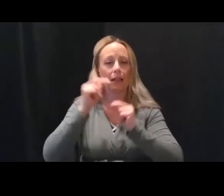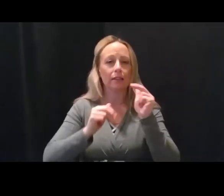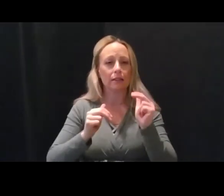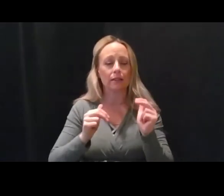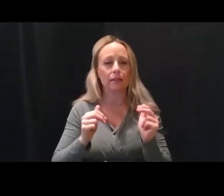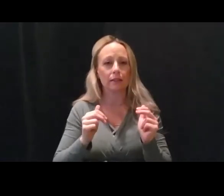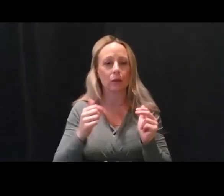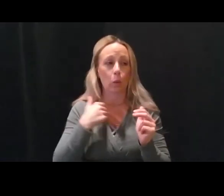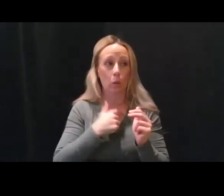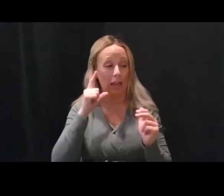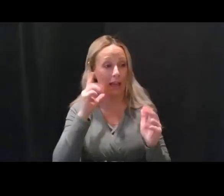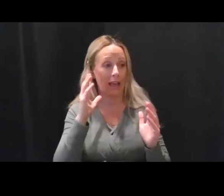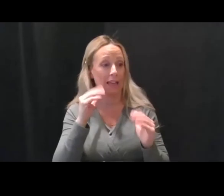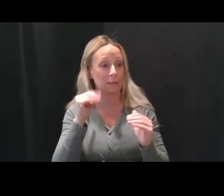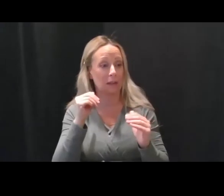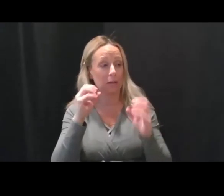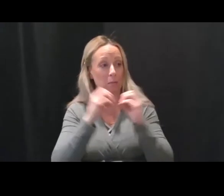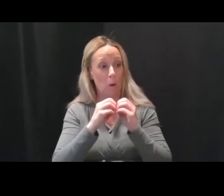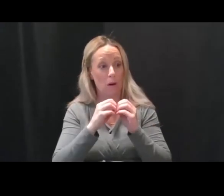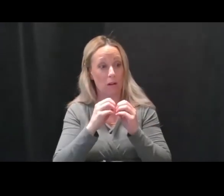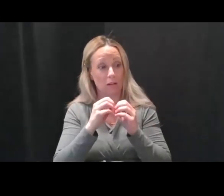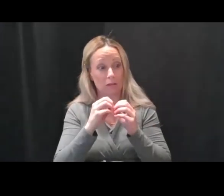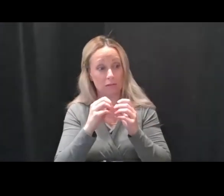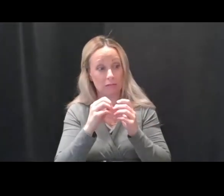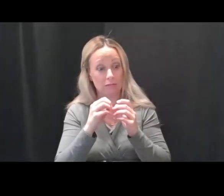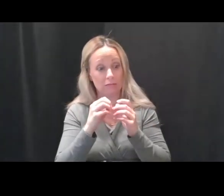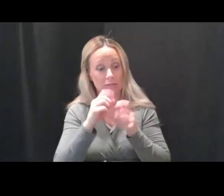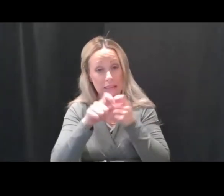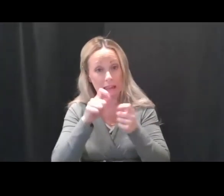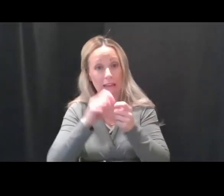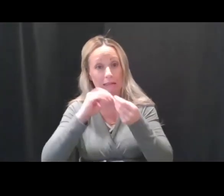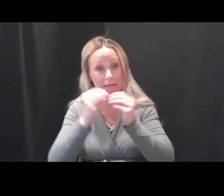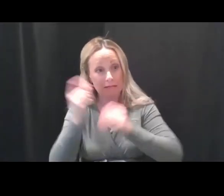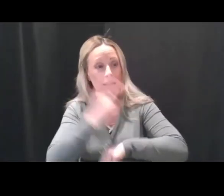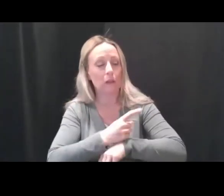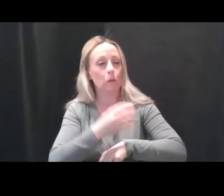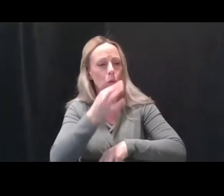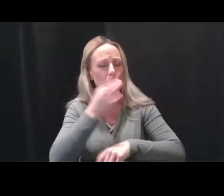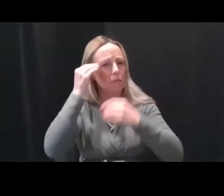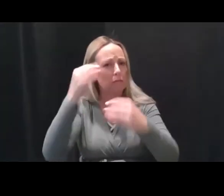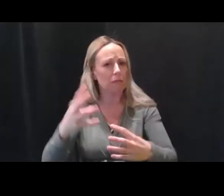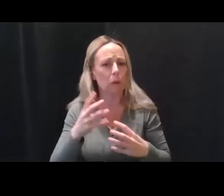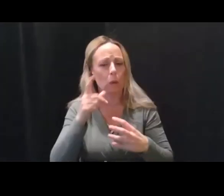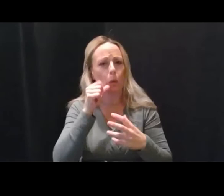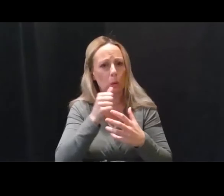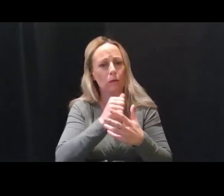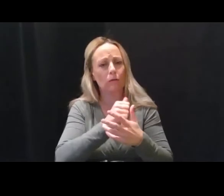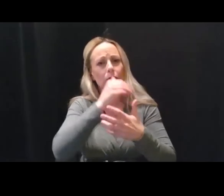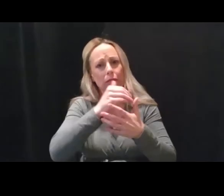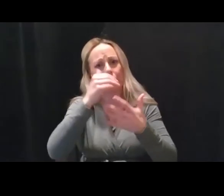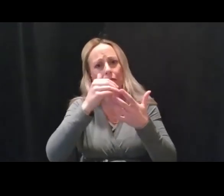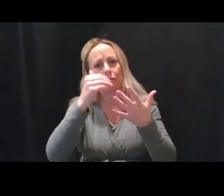We expect guidance to come out soon to tell us exactly who those essential workers are going to be in what order.